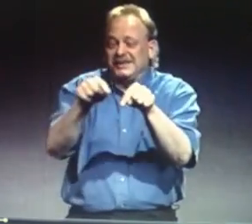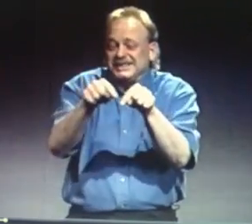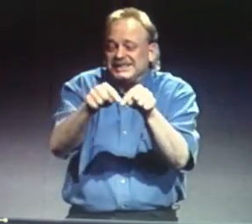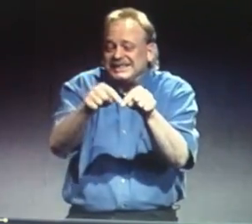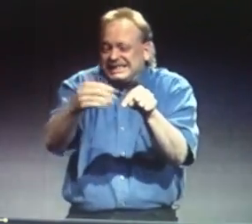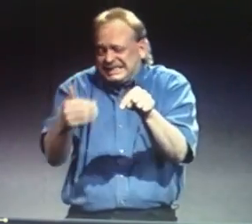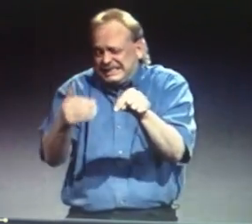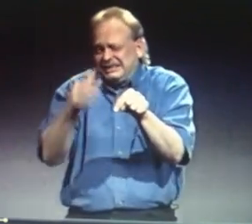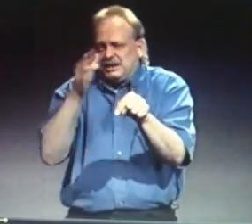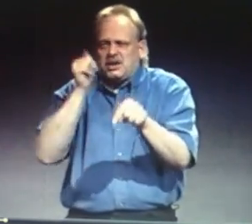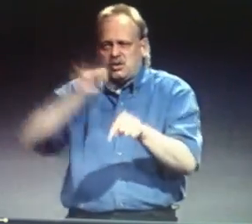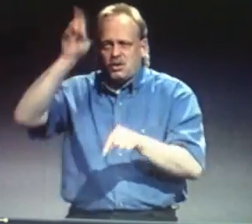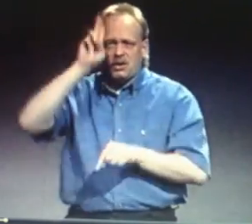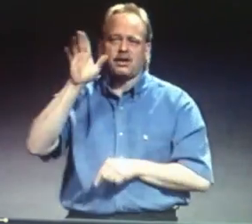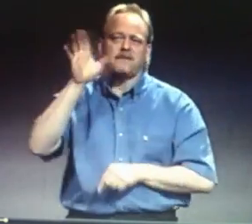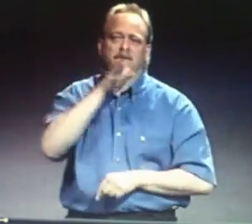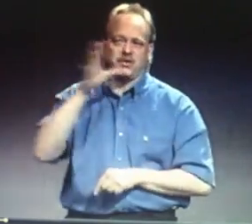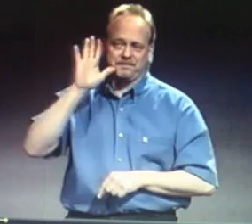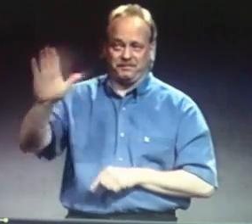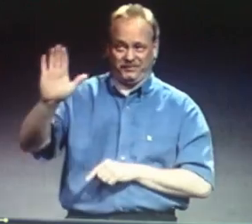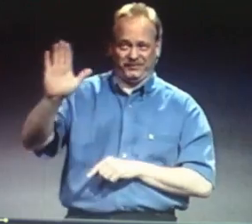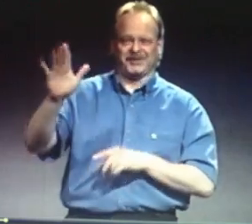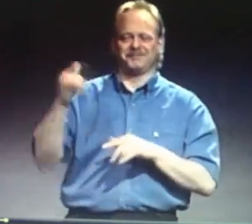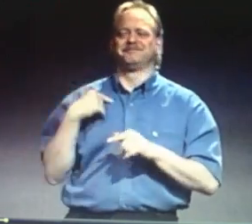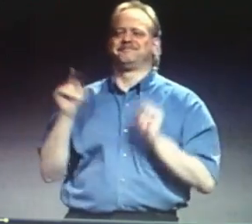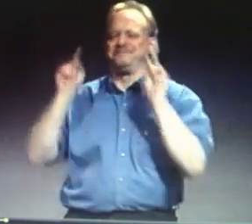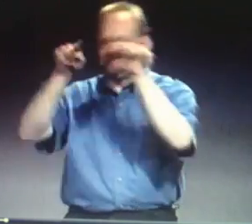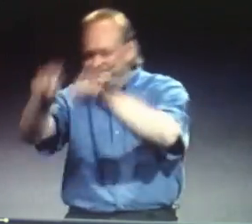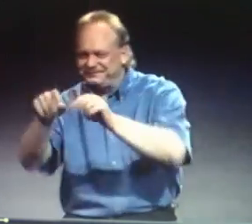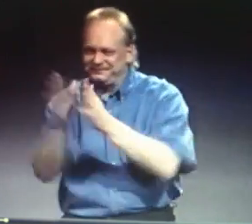Well, right there's where the farm is.